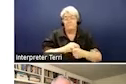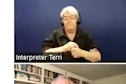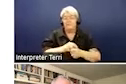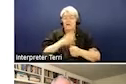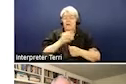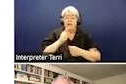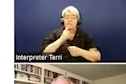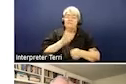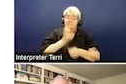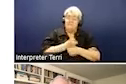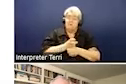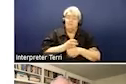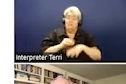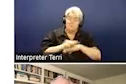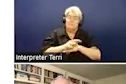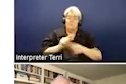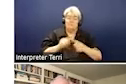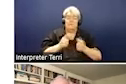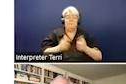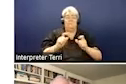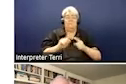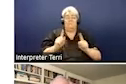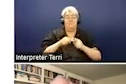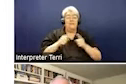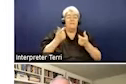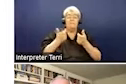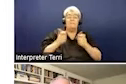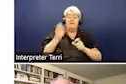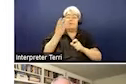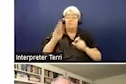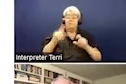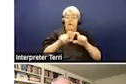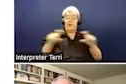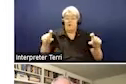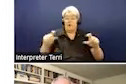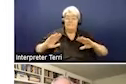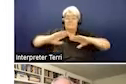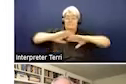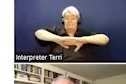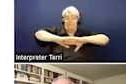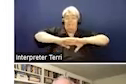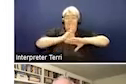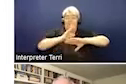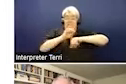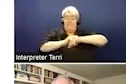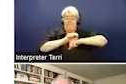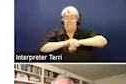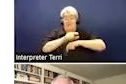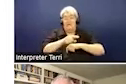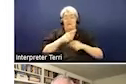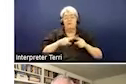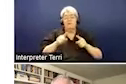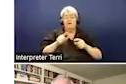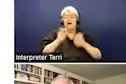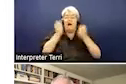to make a difference. That big blue arrow, unfortunately, is covering what it's supposed to say. But the point was that a